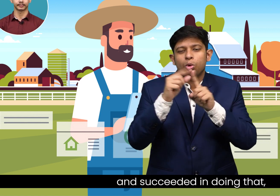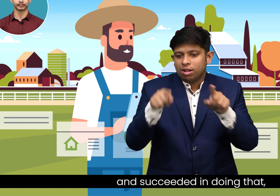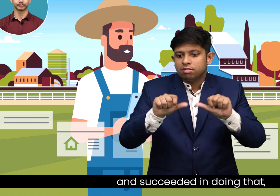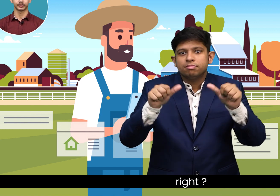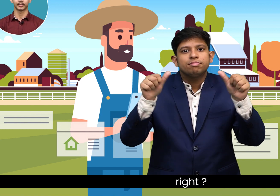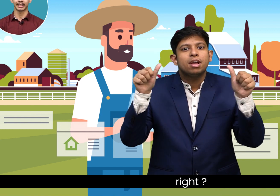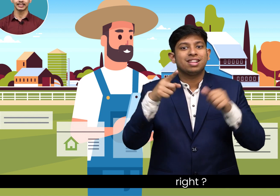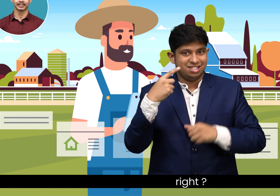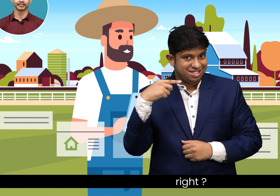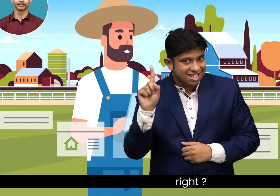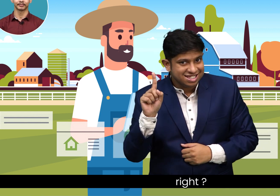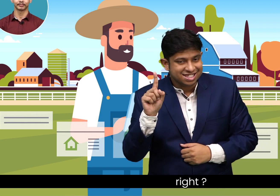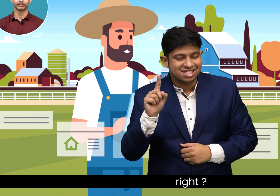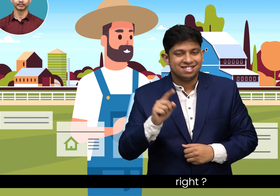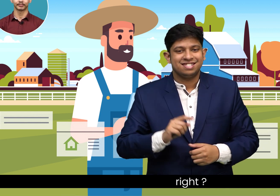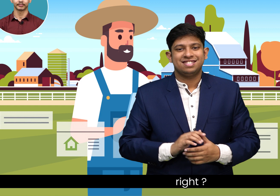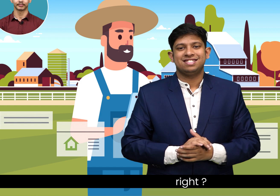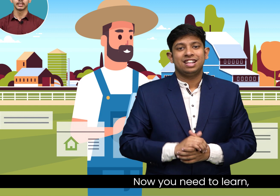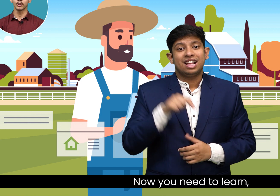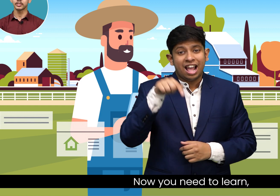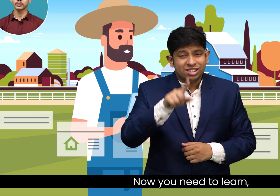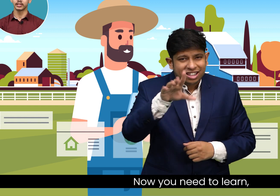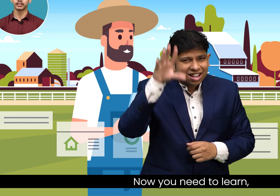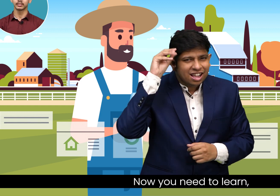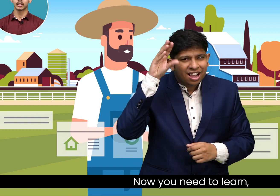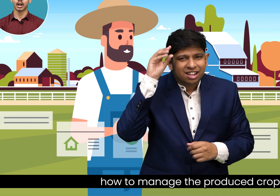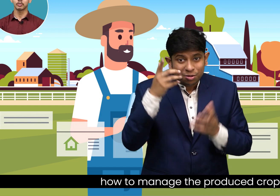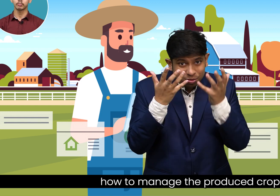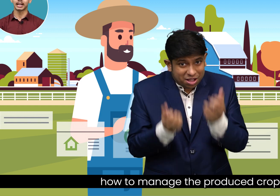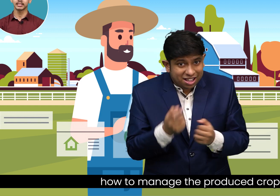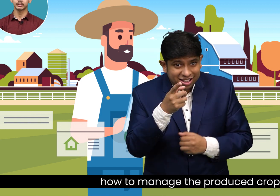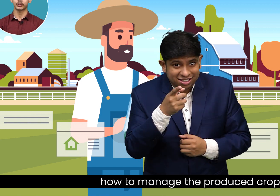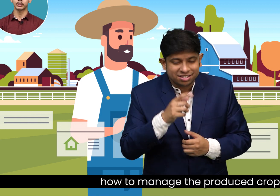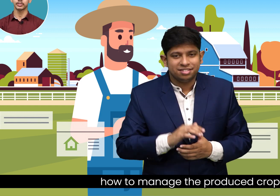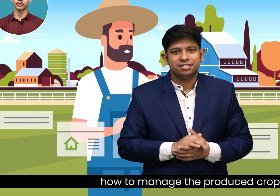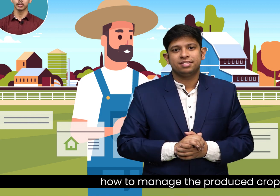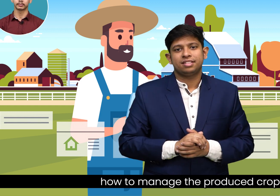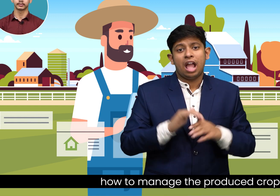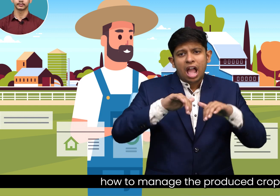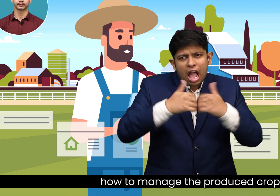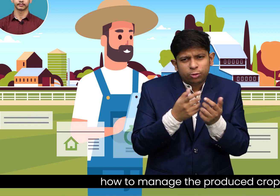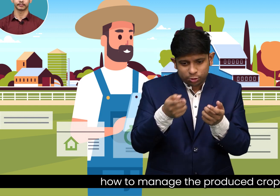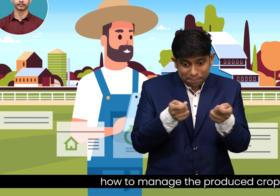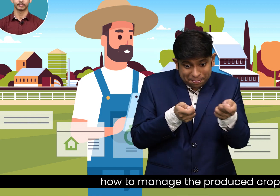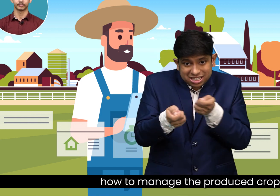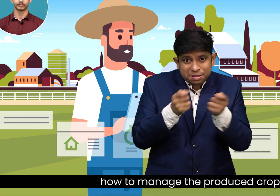that, right? Now you need to learn how to manage the produced crop.